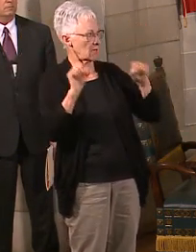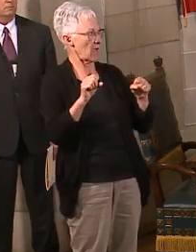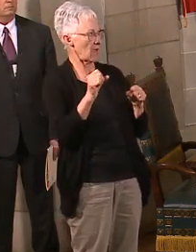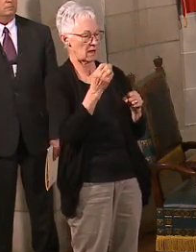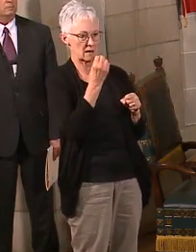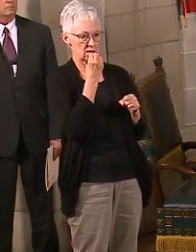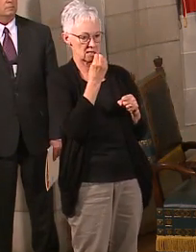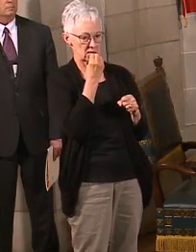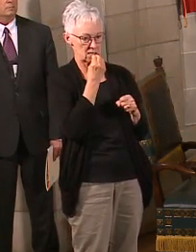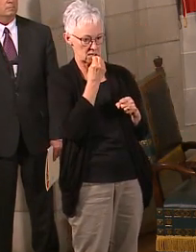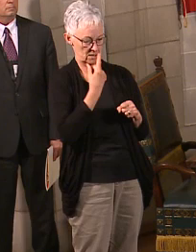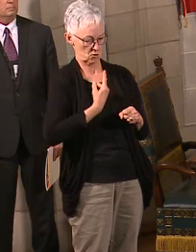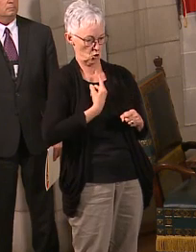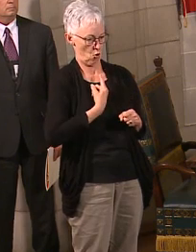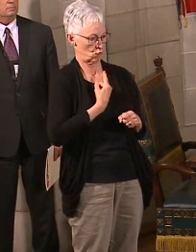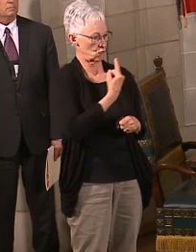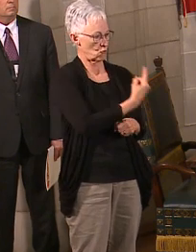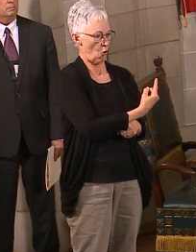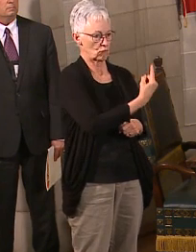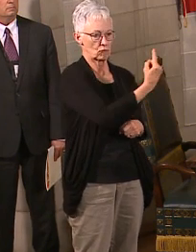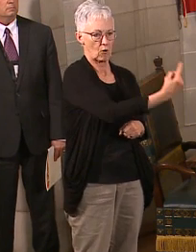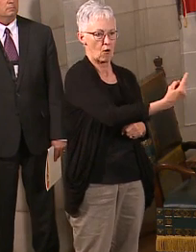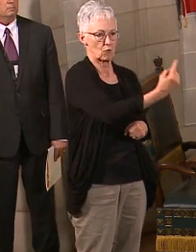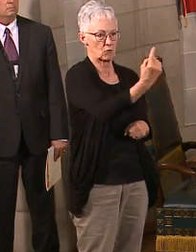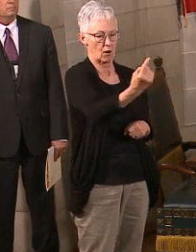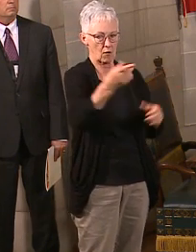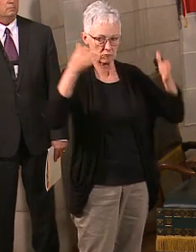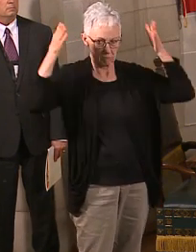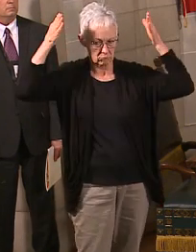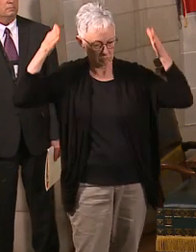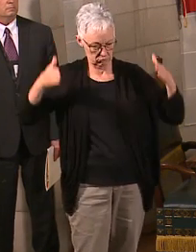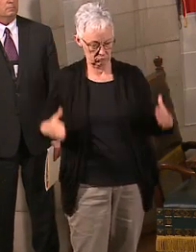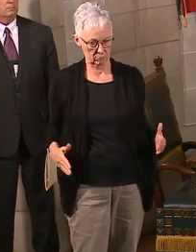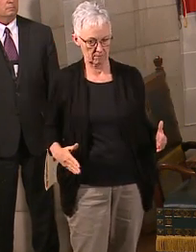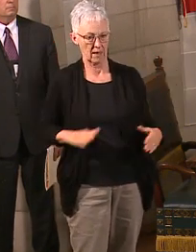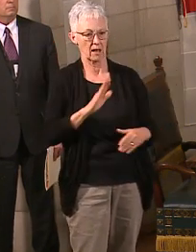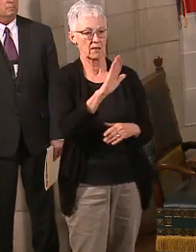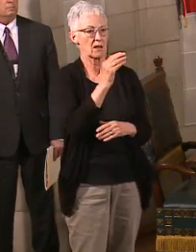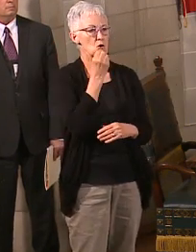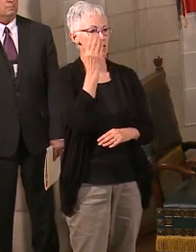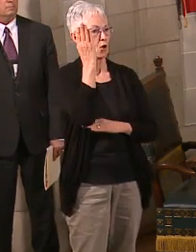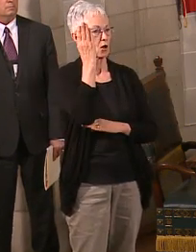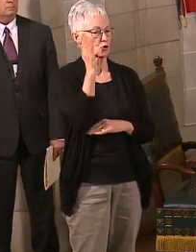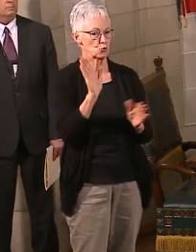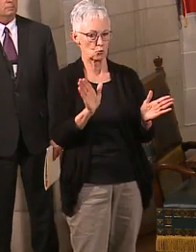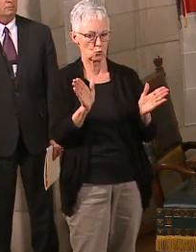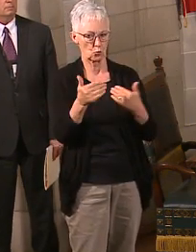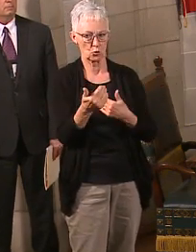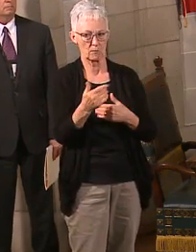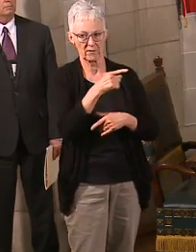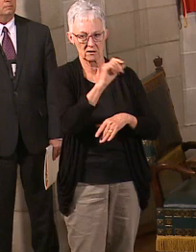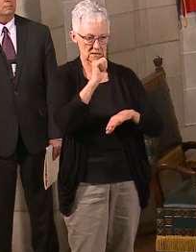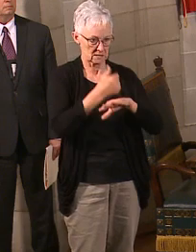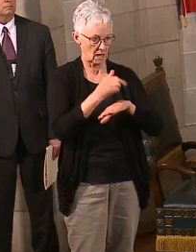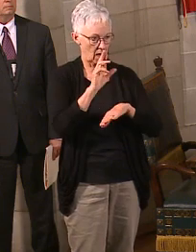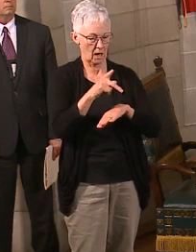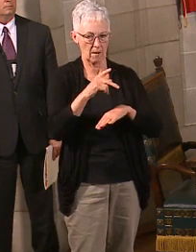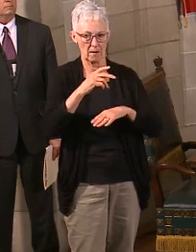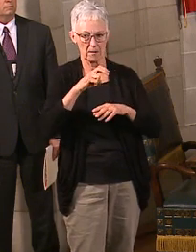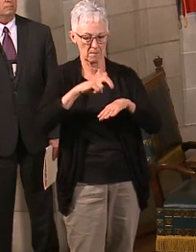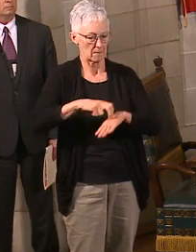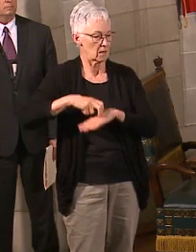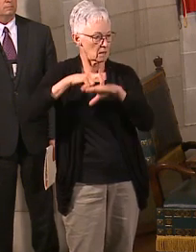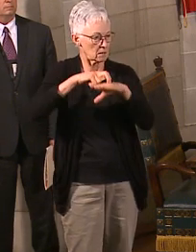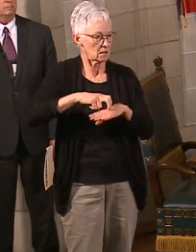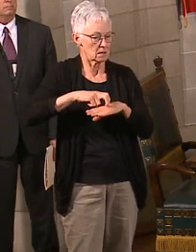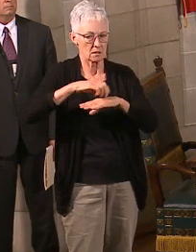phone booth almost. They're spreading out their lunchrooms. They're having people setting up picnic tables outside, turning in conference rooms into